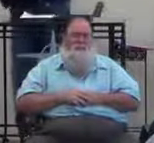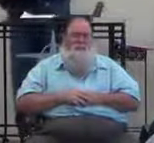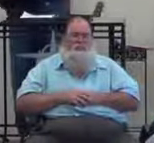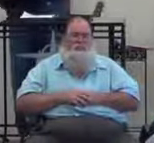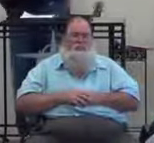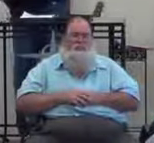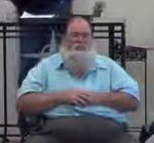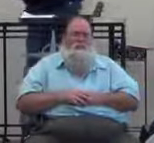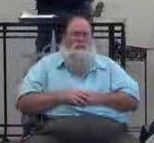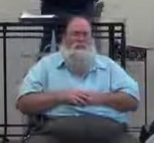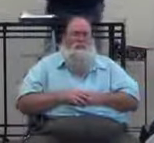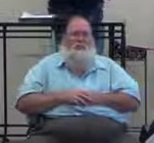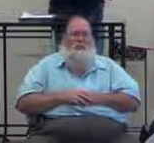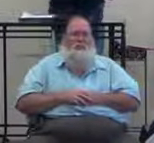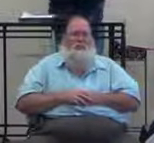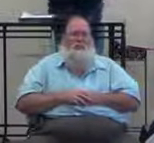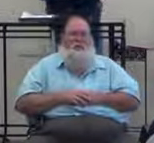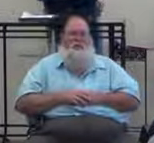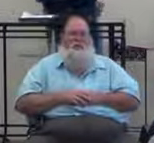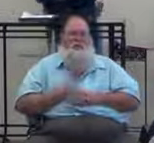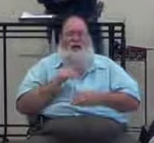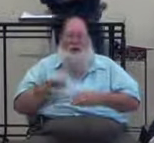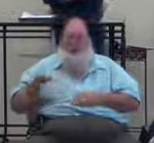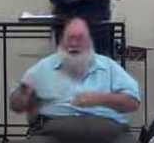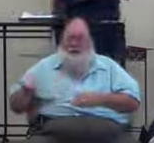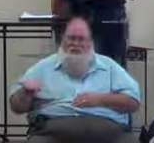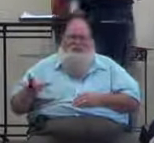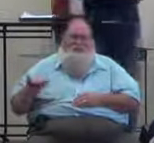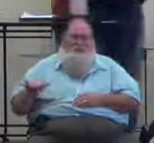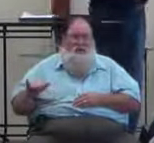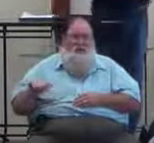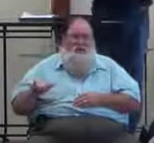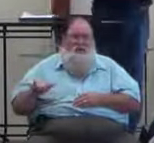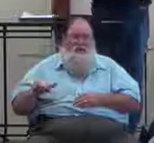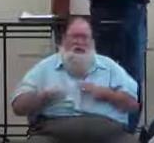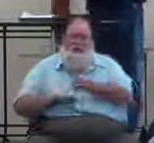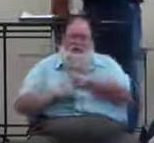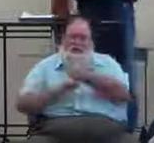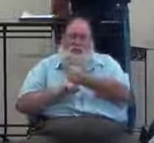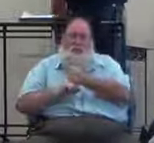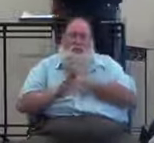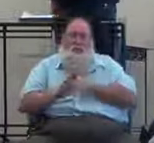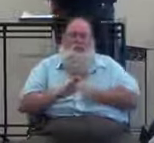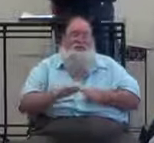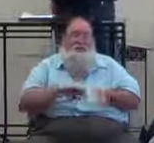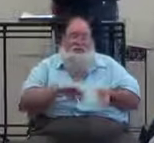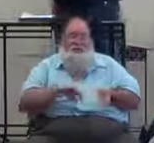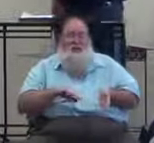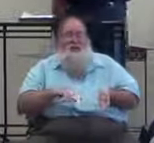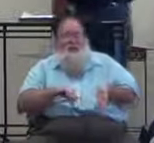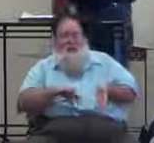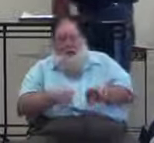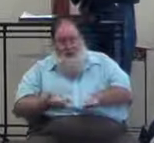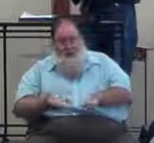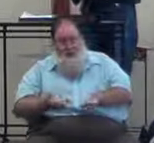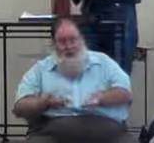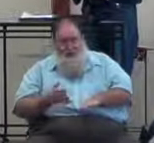On that day, well, and Saul was there giving approval to his death. And on that day, a